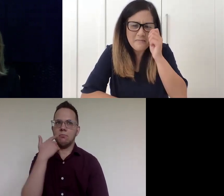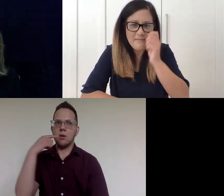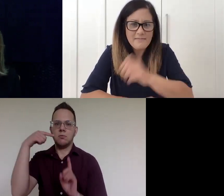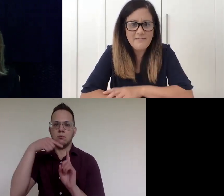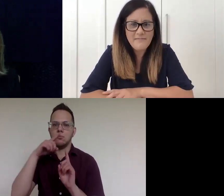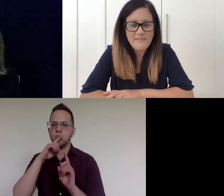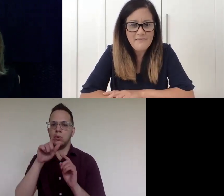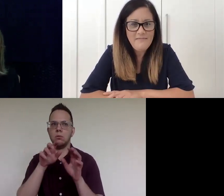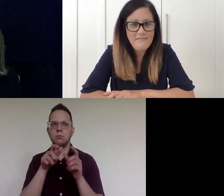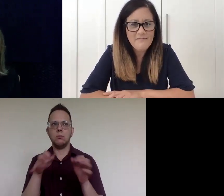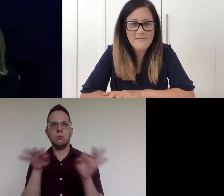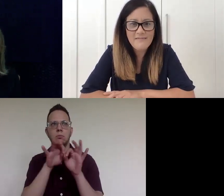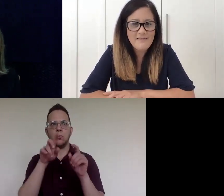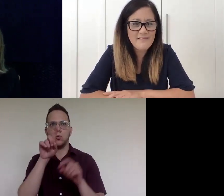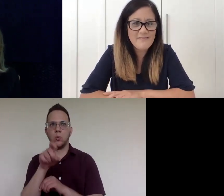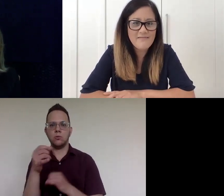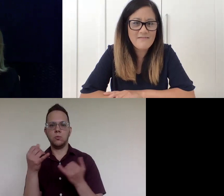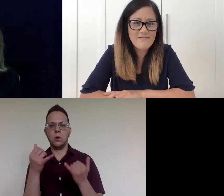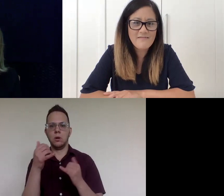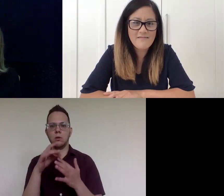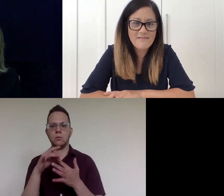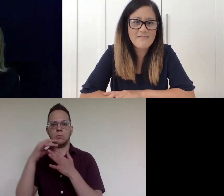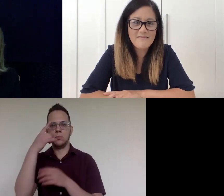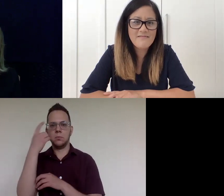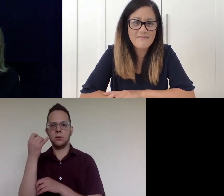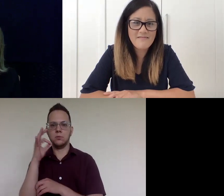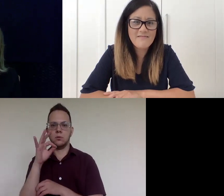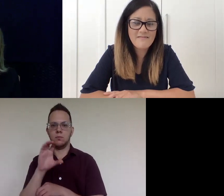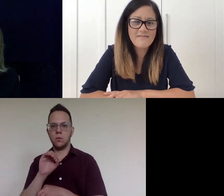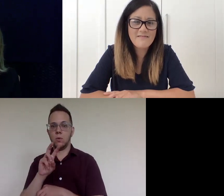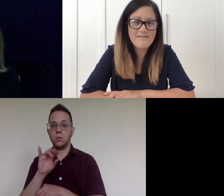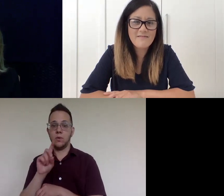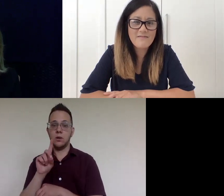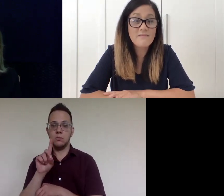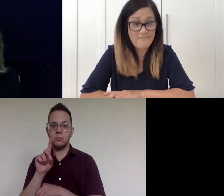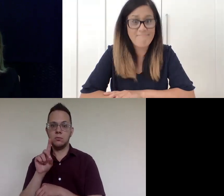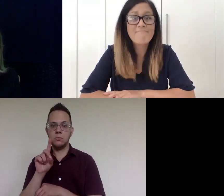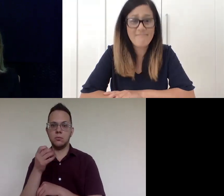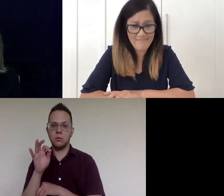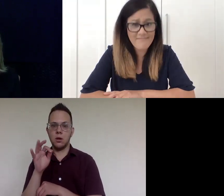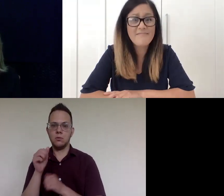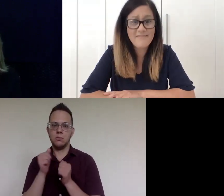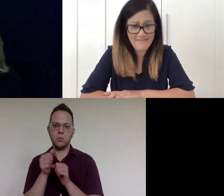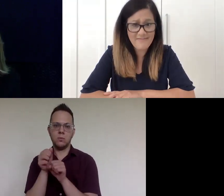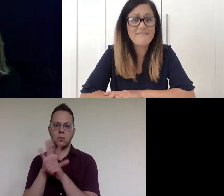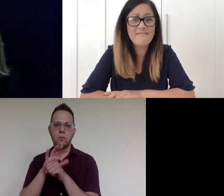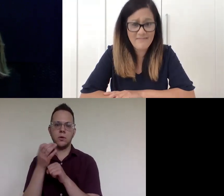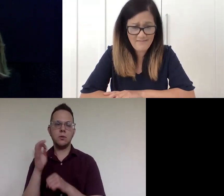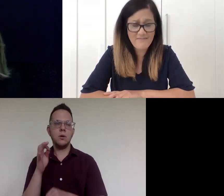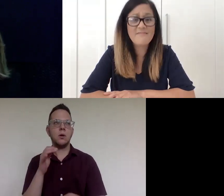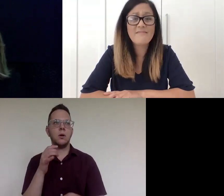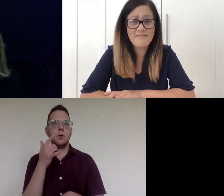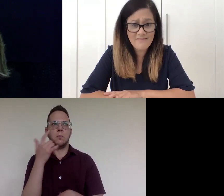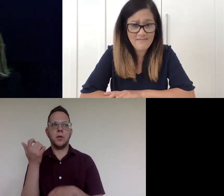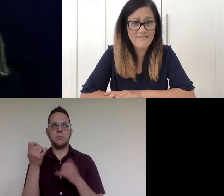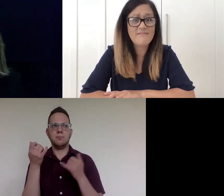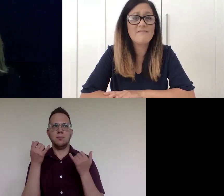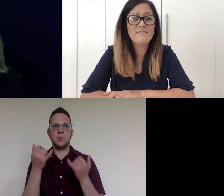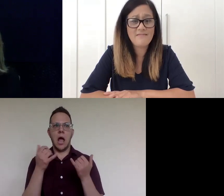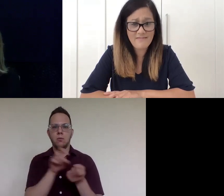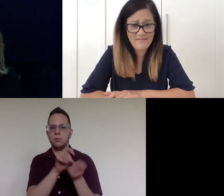feedback. Well, it's really important, and particularly now because of COVID-19. I mean, this is a